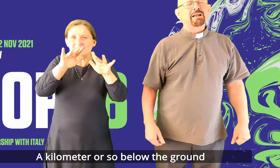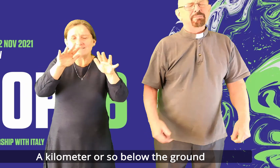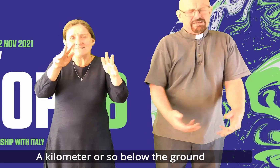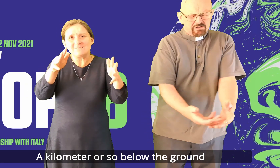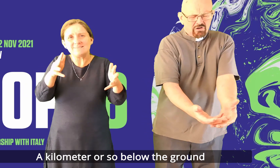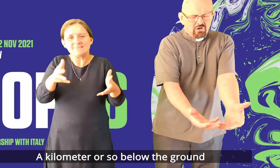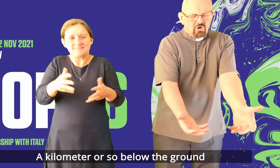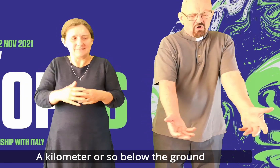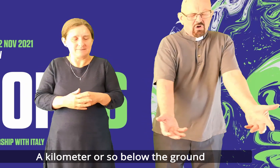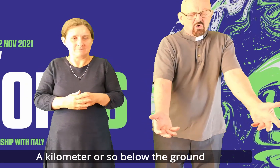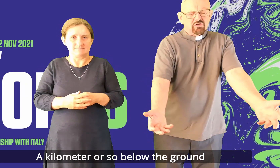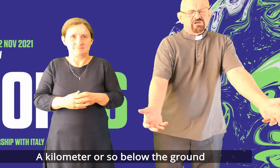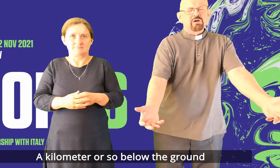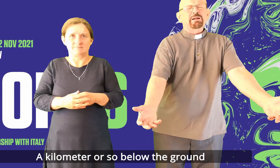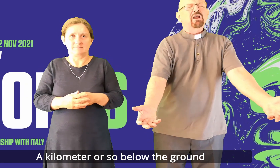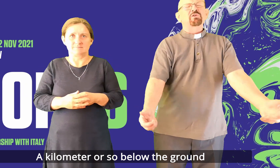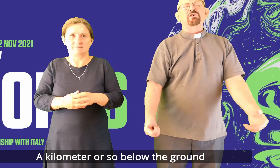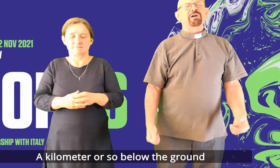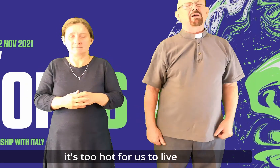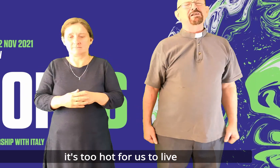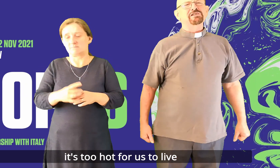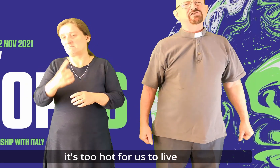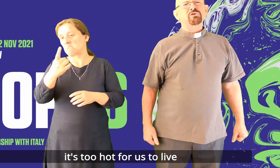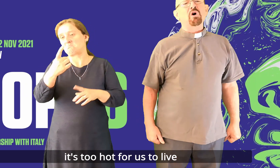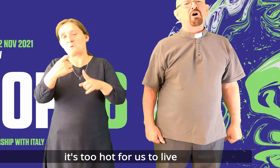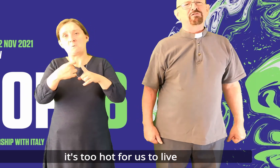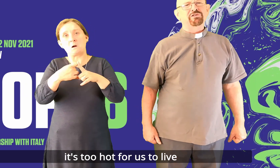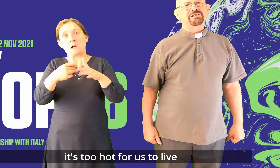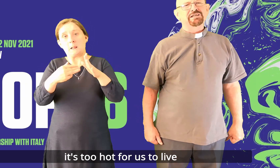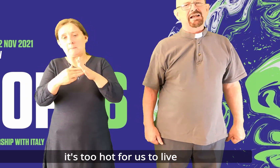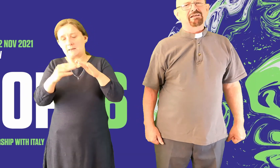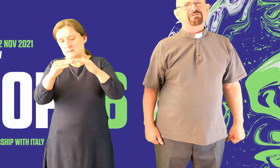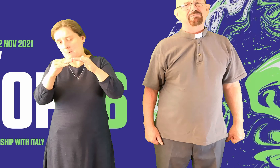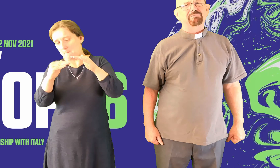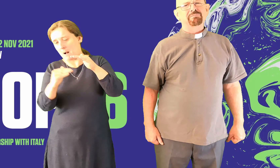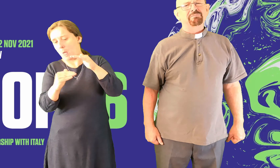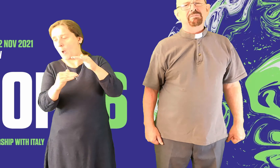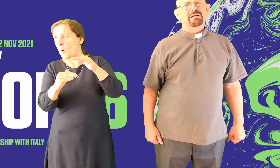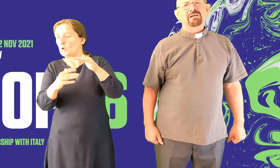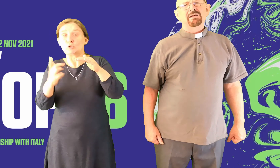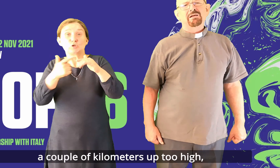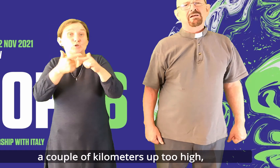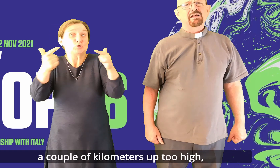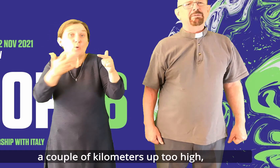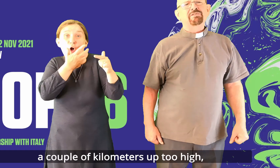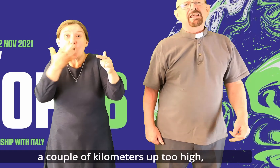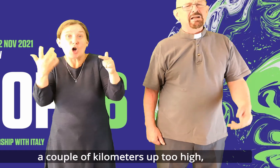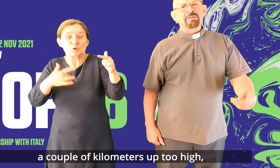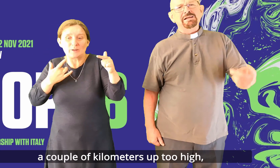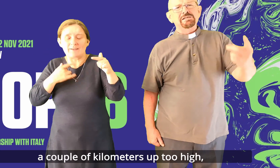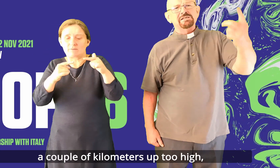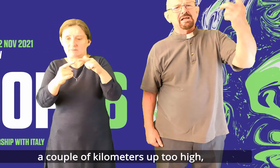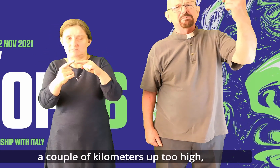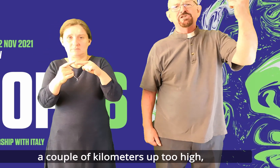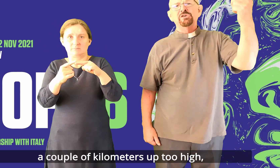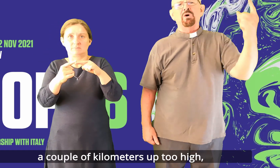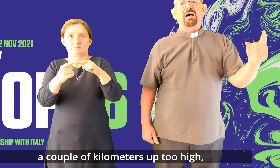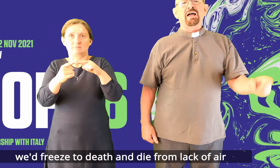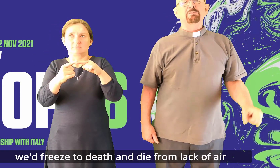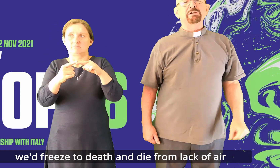Kilometre or so below the ground, it's too hot for us to live. A couple of kilometres up too high, we'd